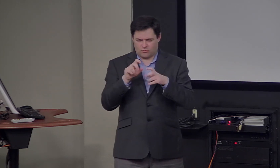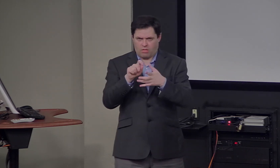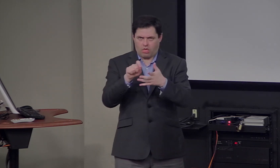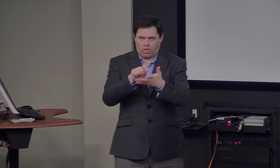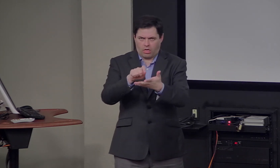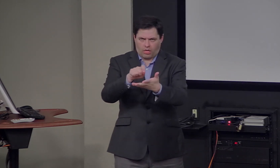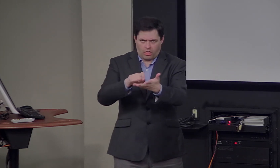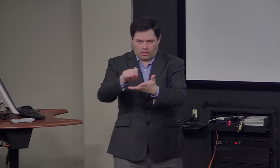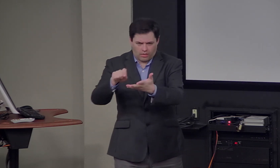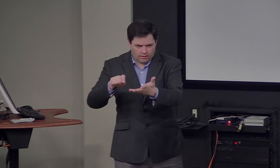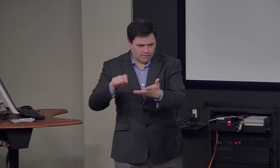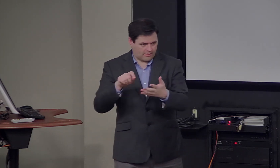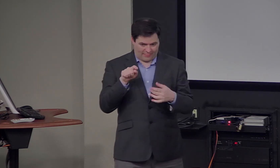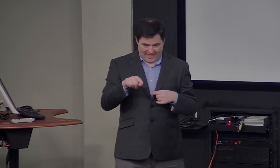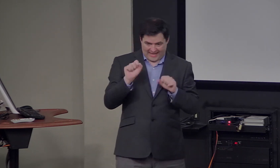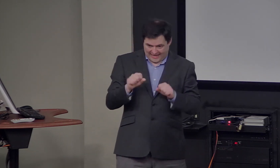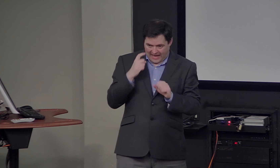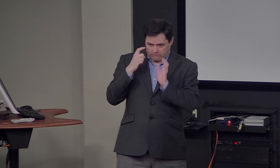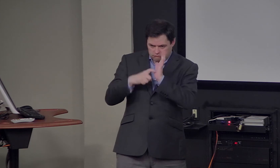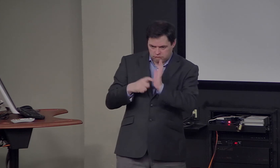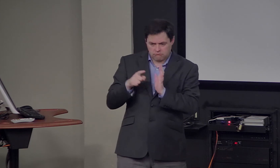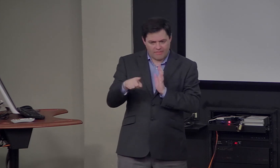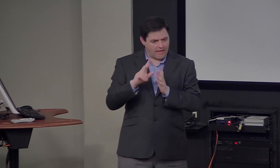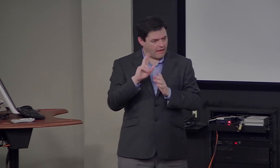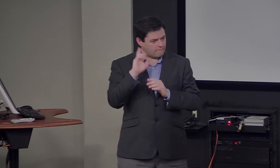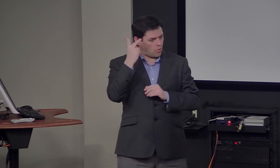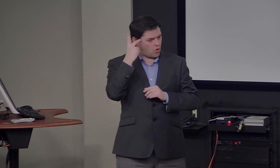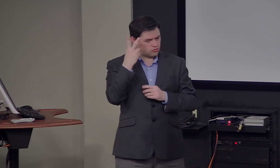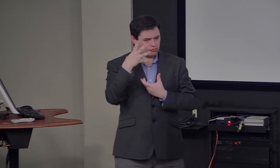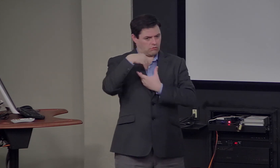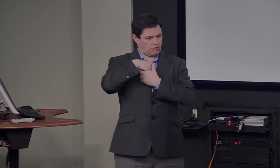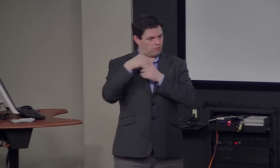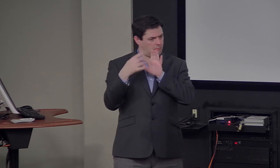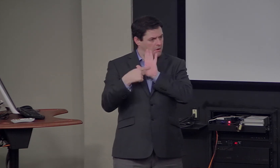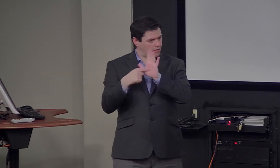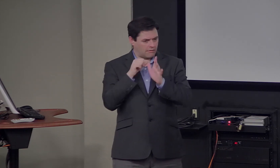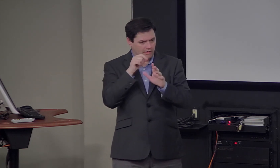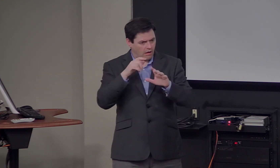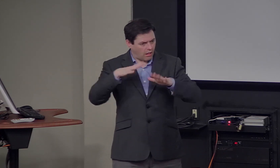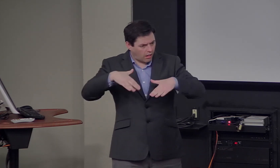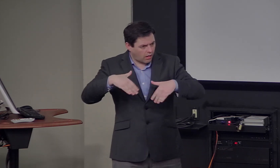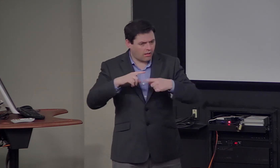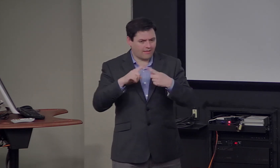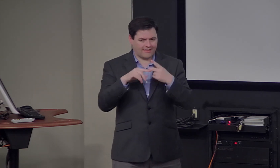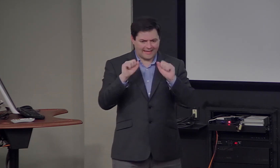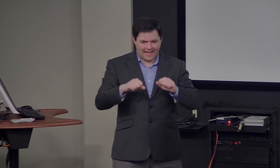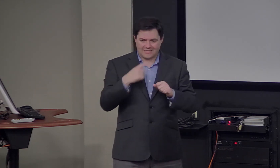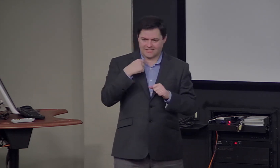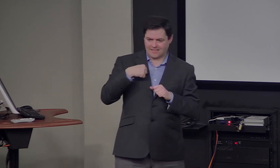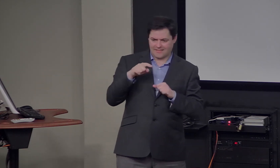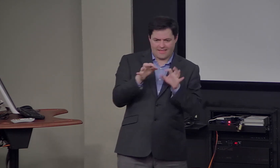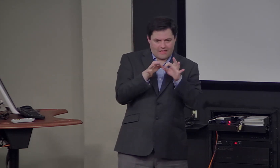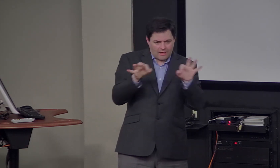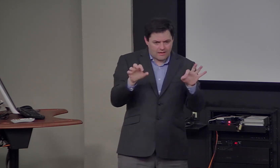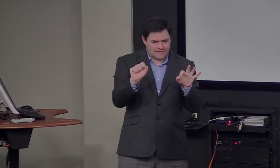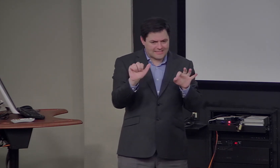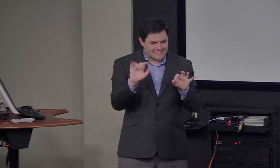and understand language, and how their written language forms as a result of that. What kinds of phonological indications do we see people have not